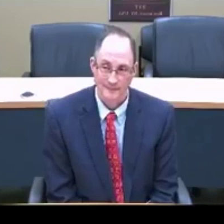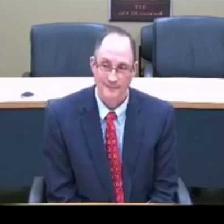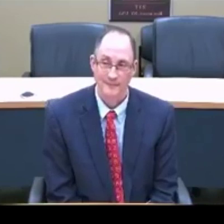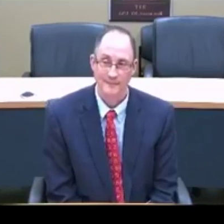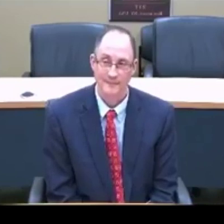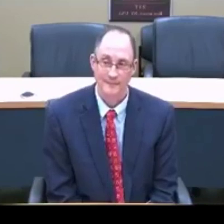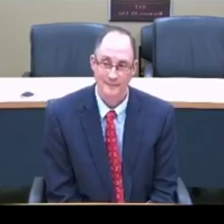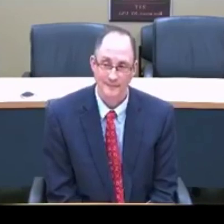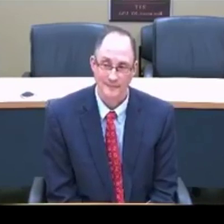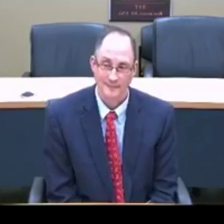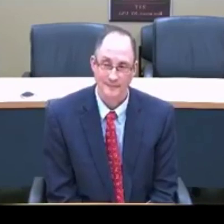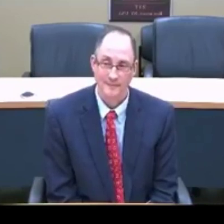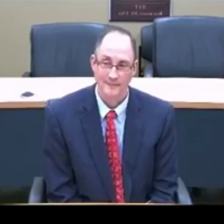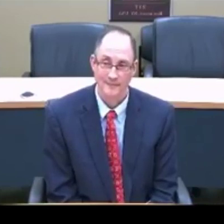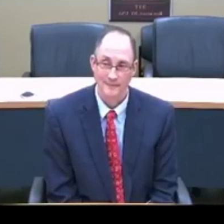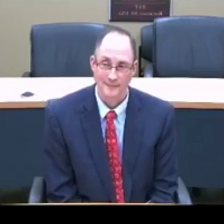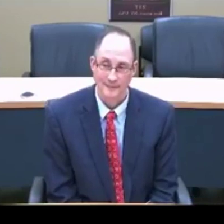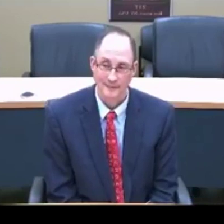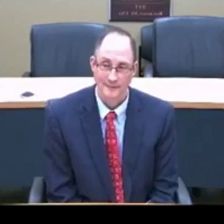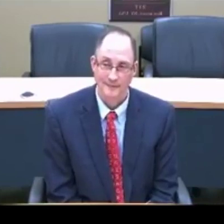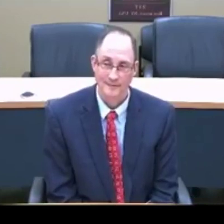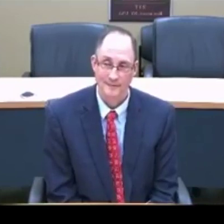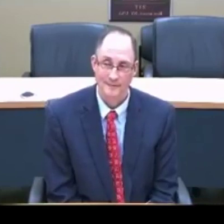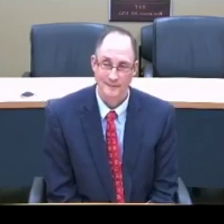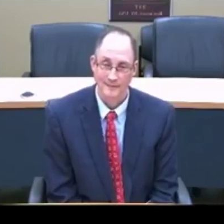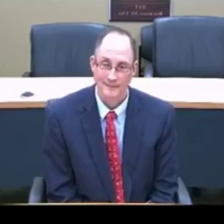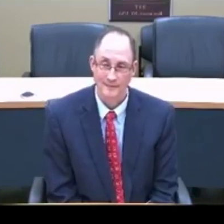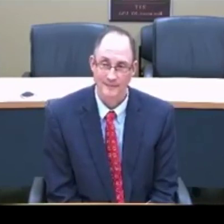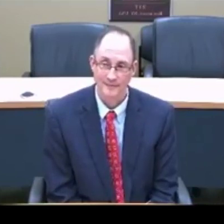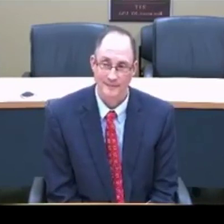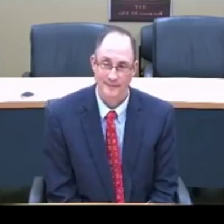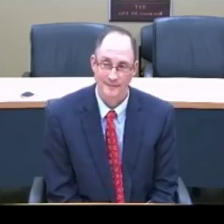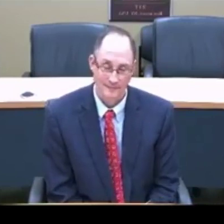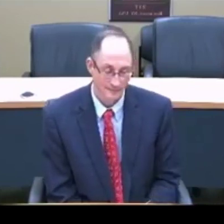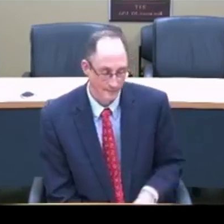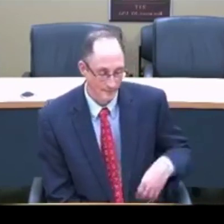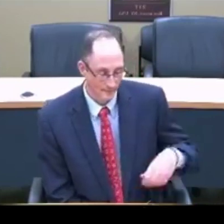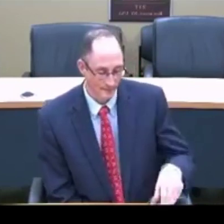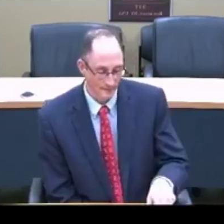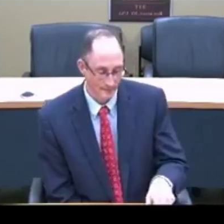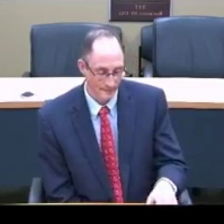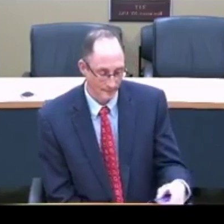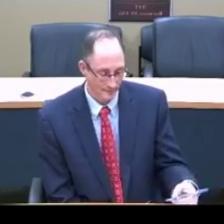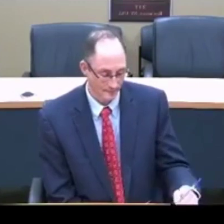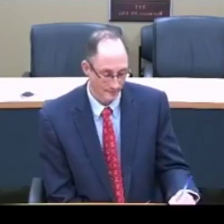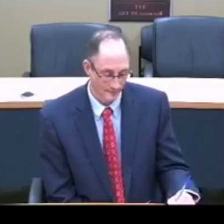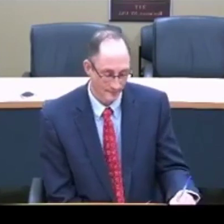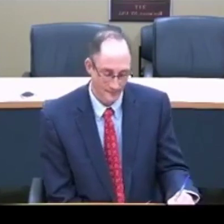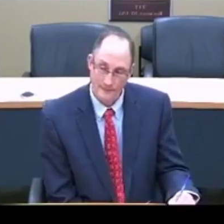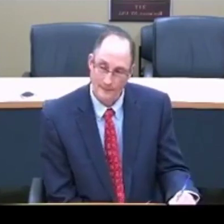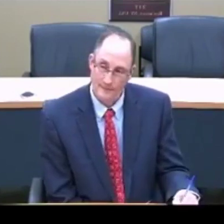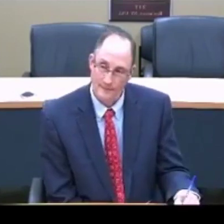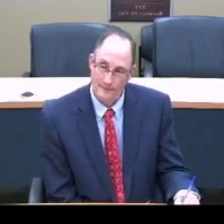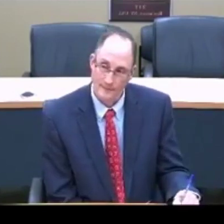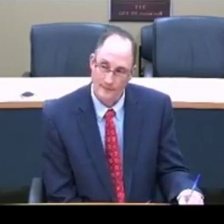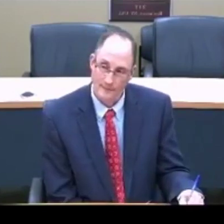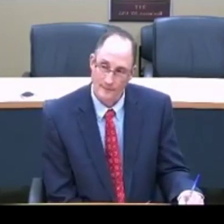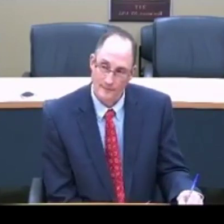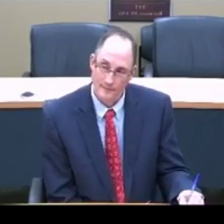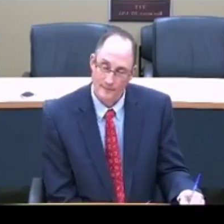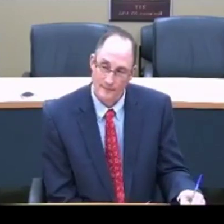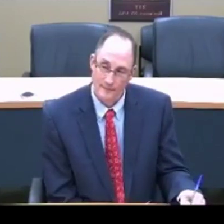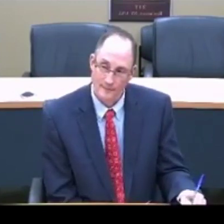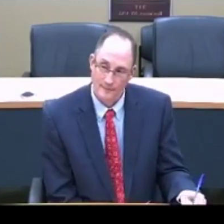is maybe give us some pointers, but at the same time, talk about some of this. Because I remember John, when I first started these